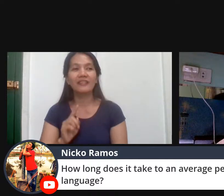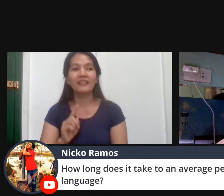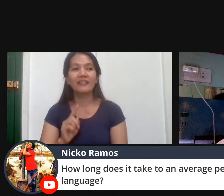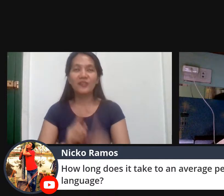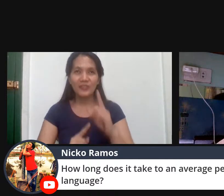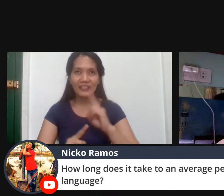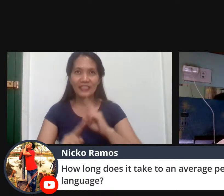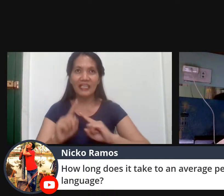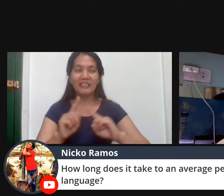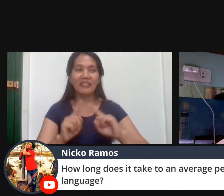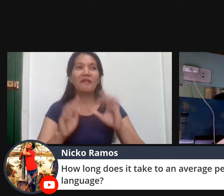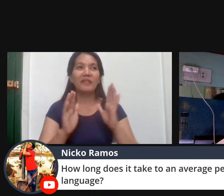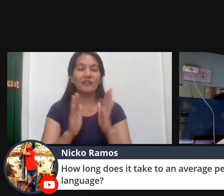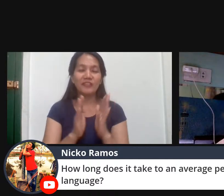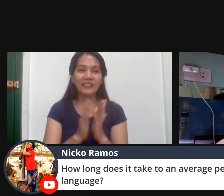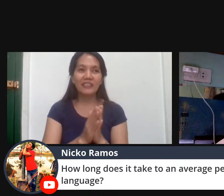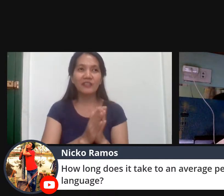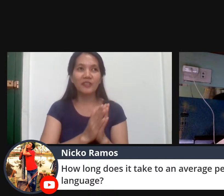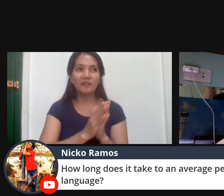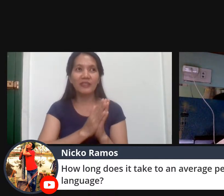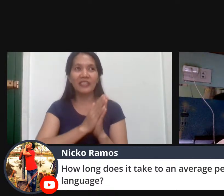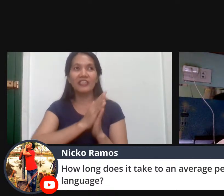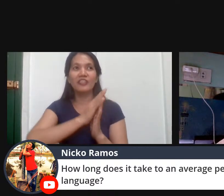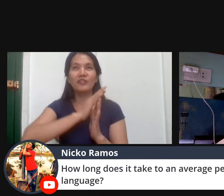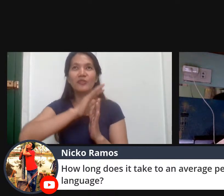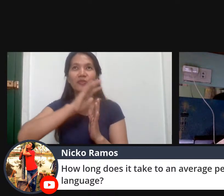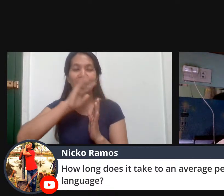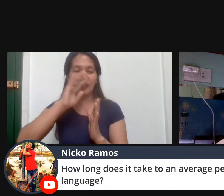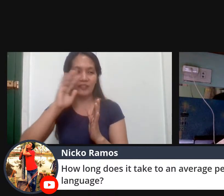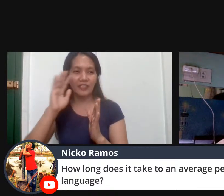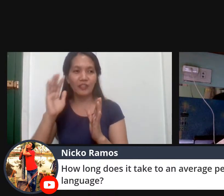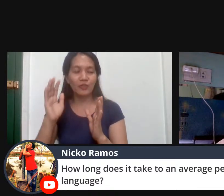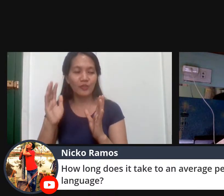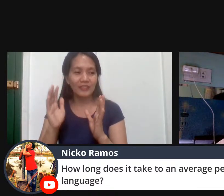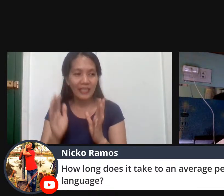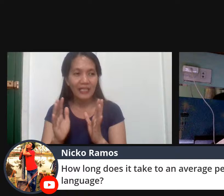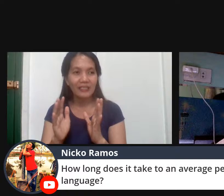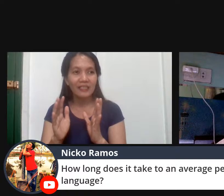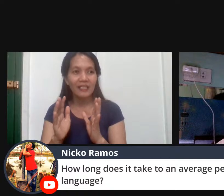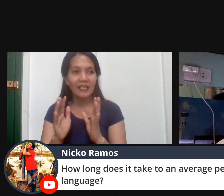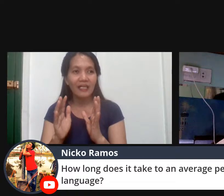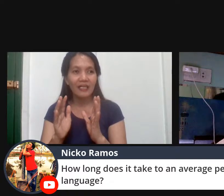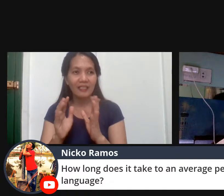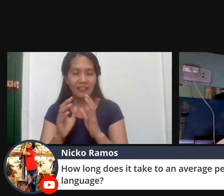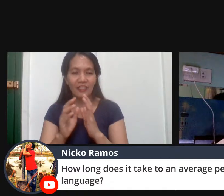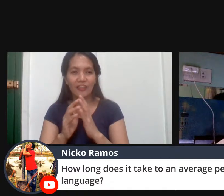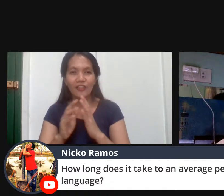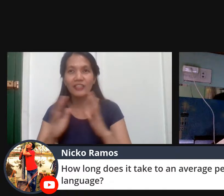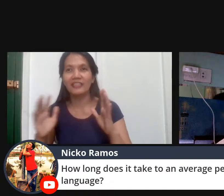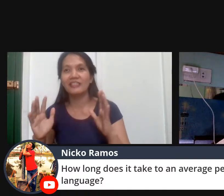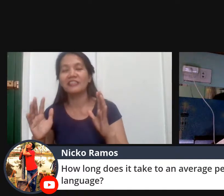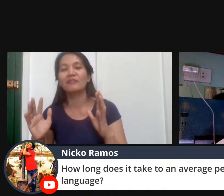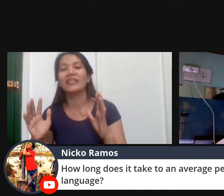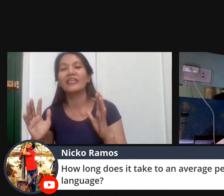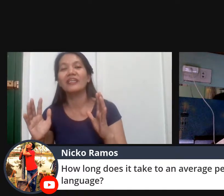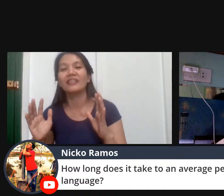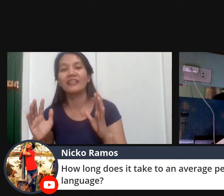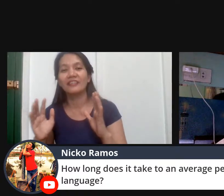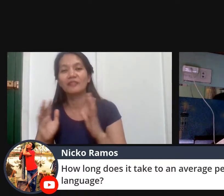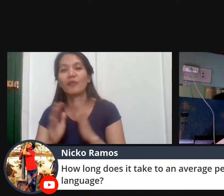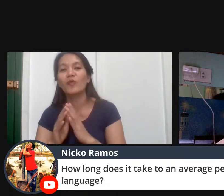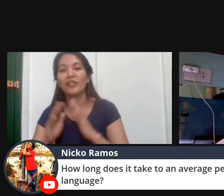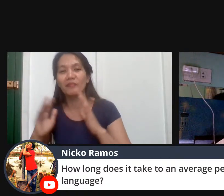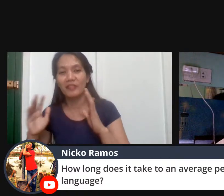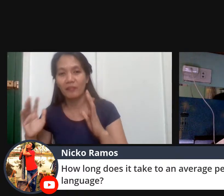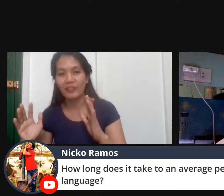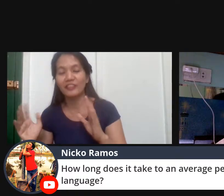you could sign. But when you say interpreting, you are going to sign the thought that is being